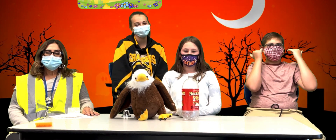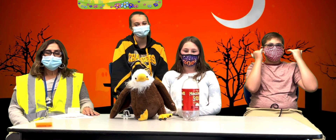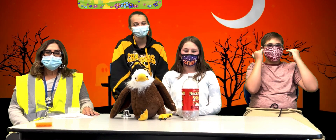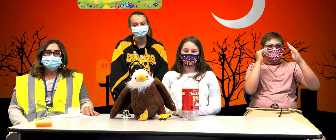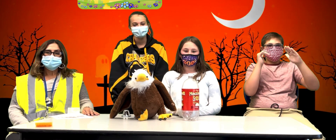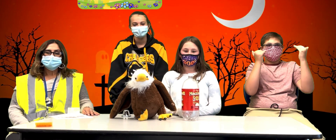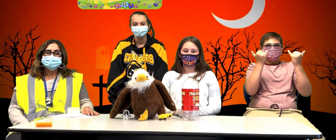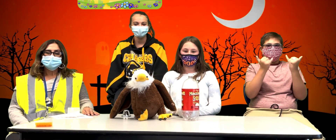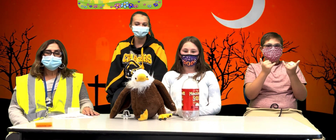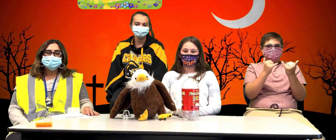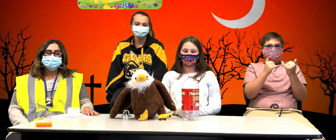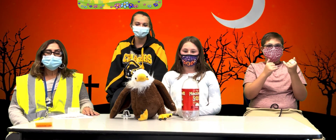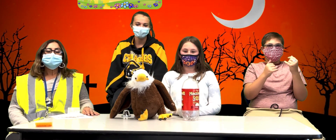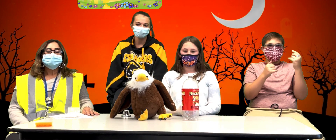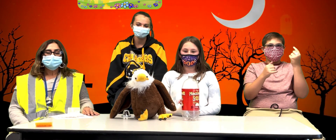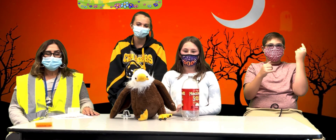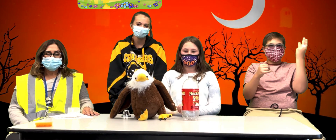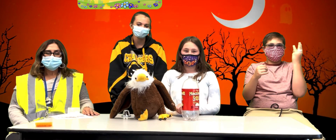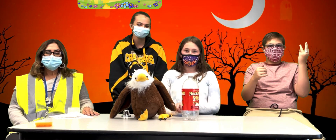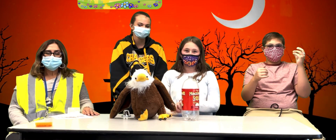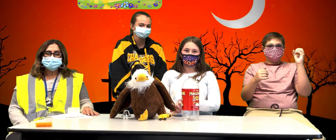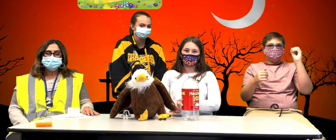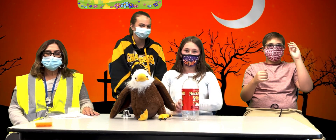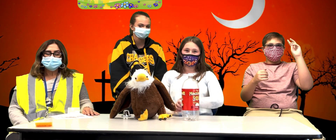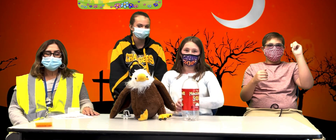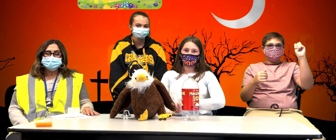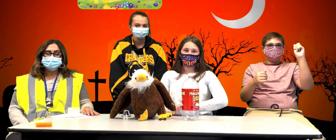Today is Wednesday,